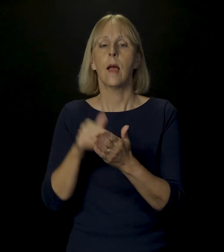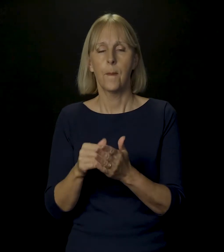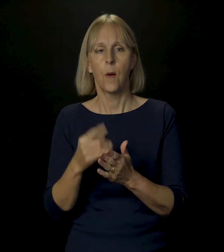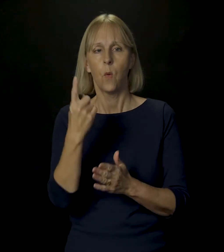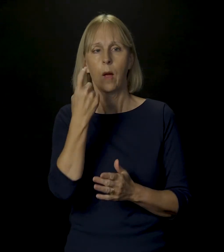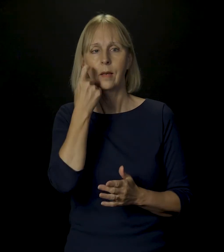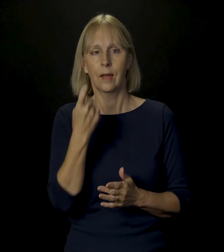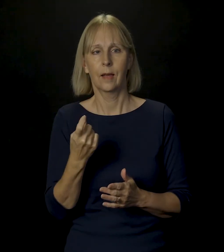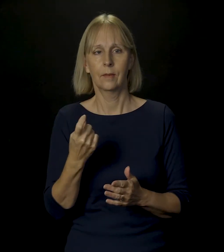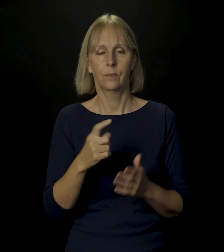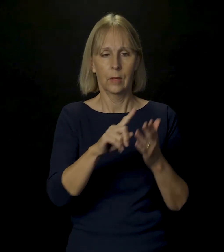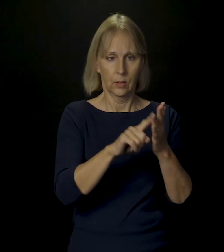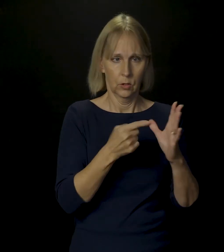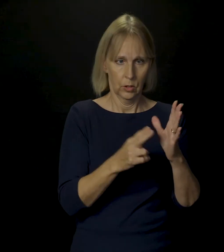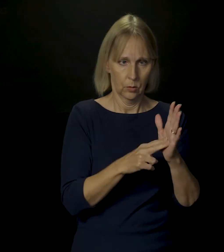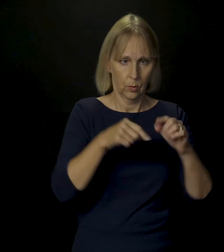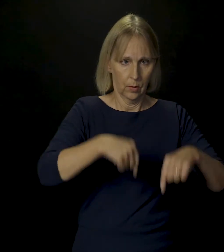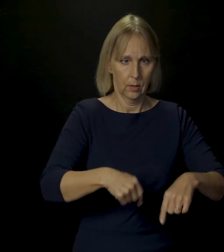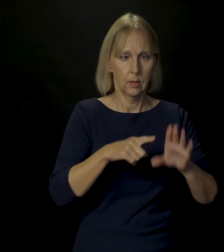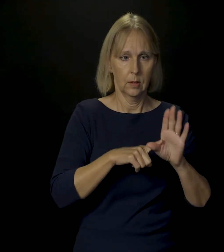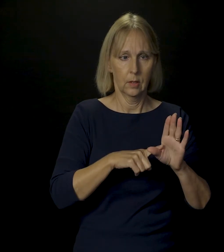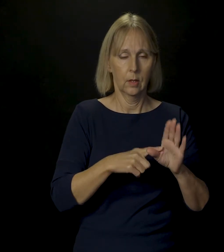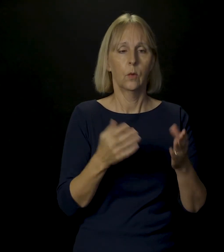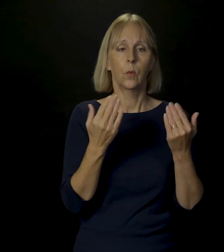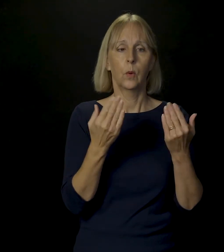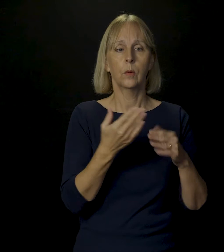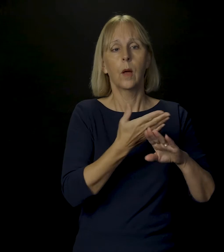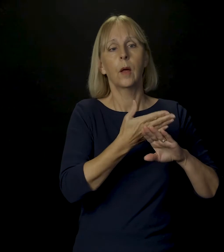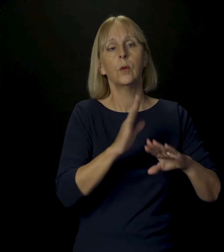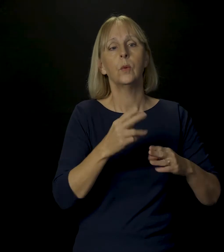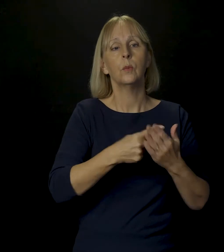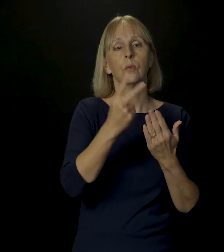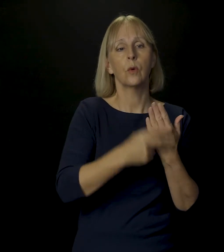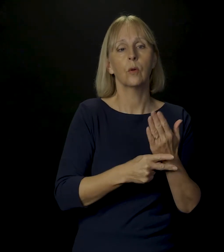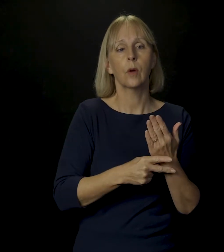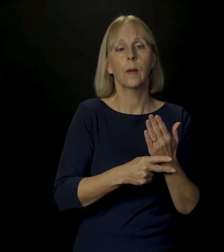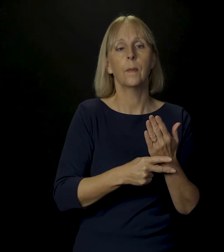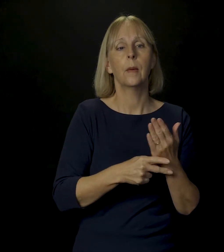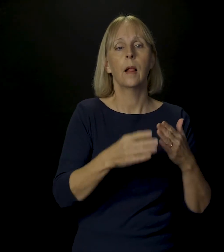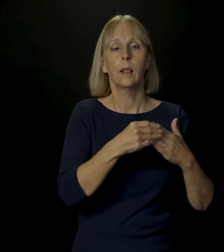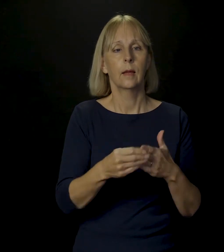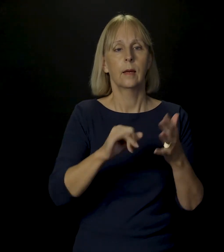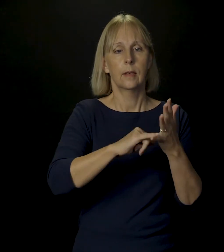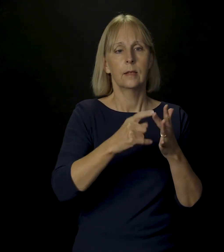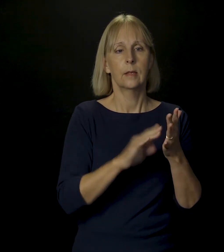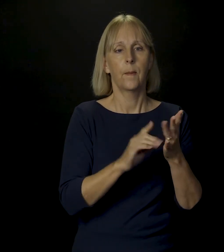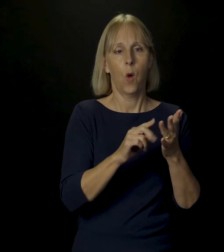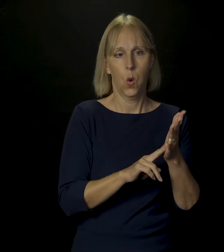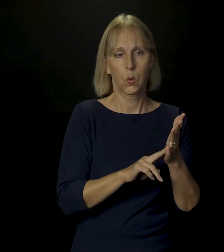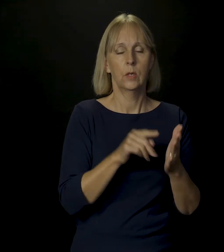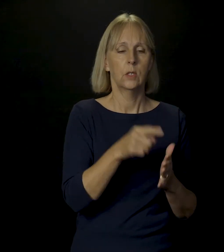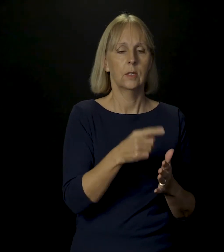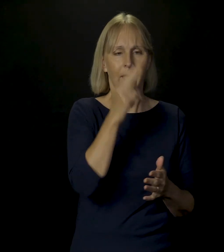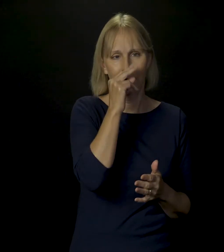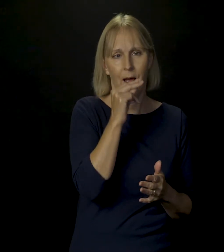In January this year We welcomed Our new program coordinator Simone A.K.A. The Church Simone A